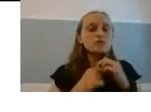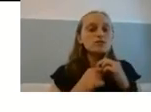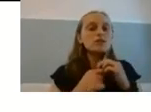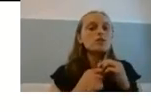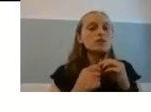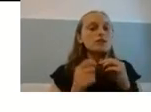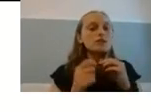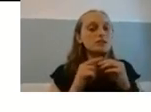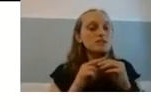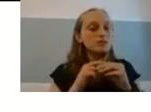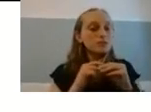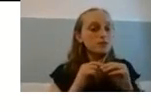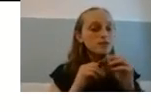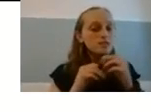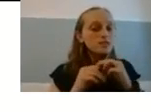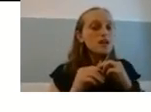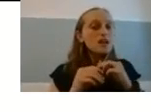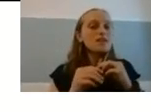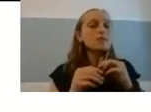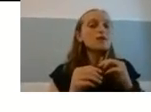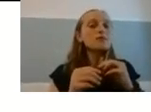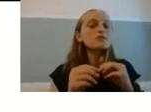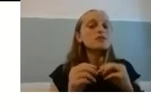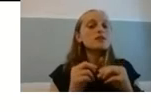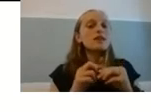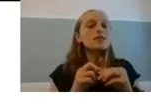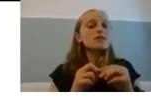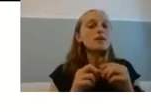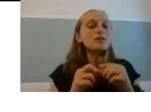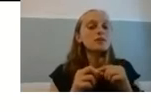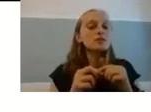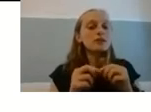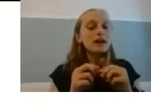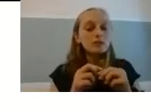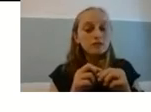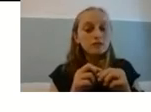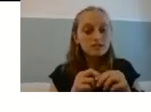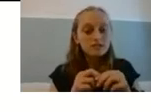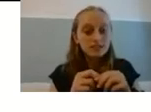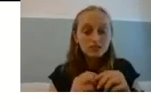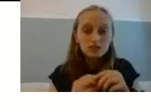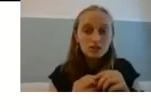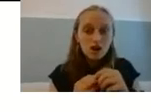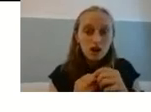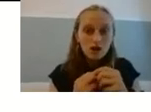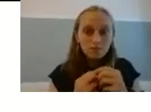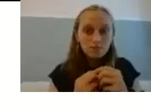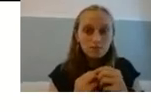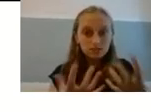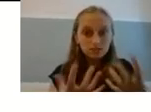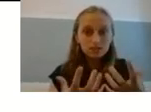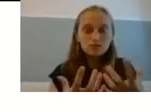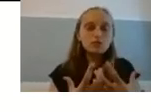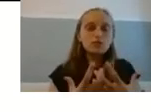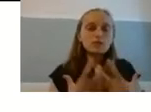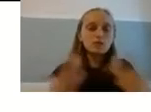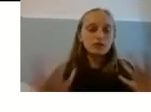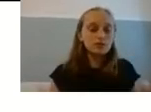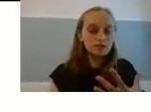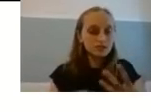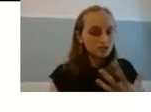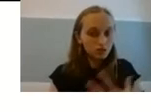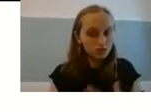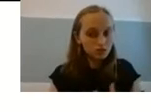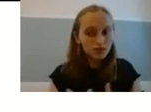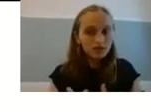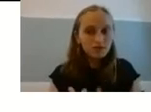university organized successful protests they were able to gather um garner adequate representation um because they're a deaf school and they wanted